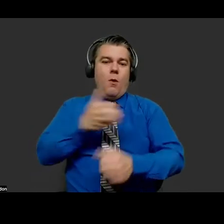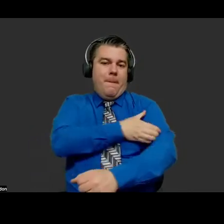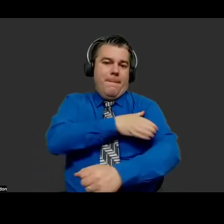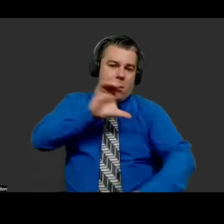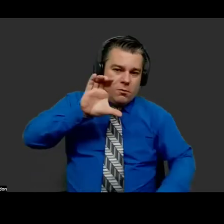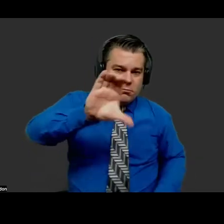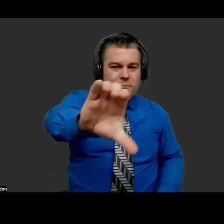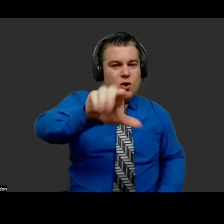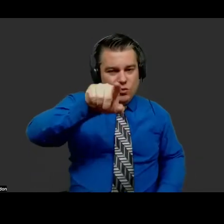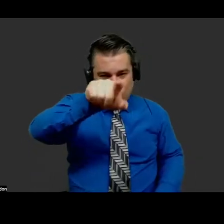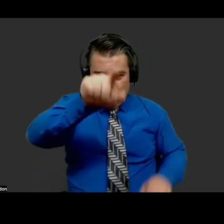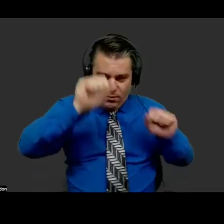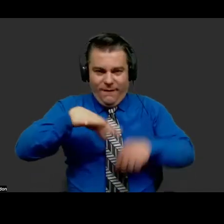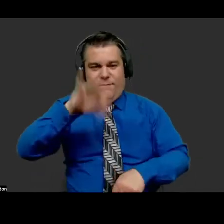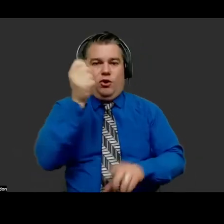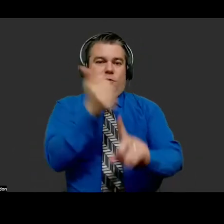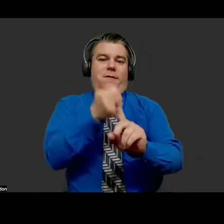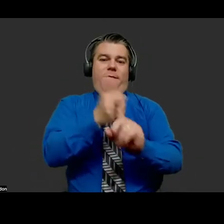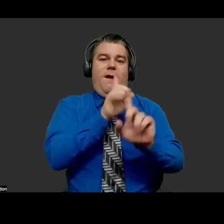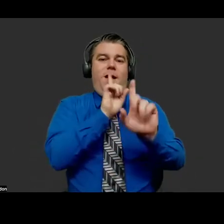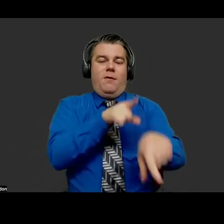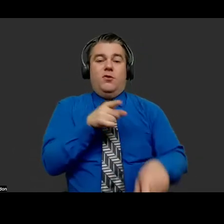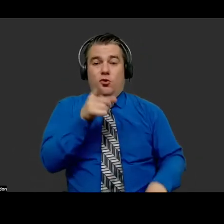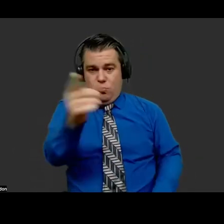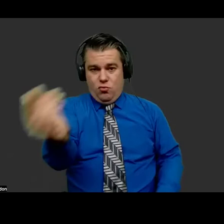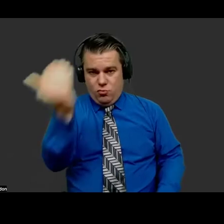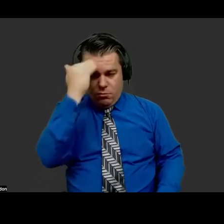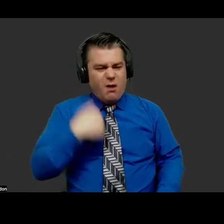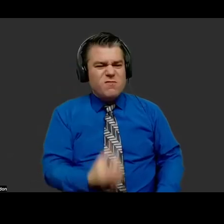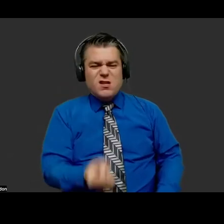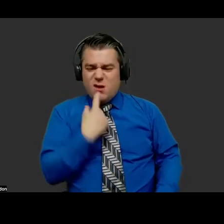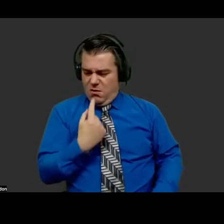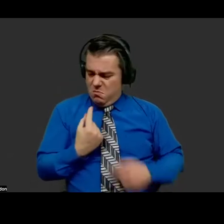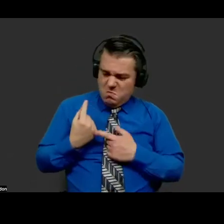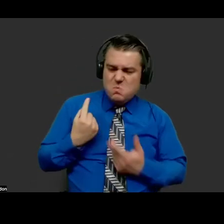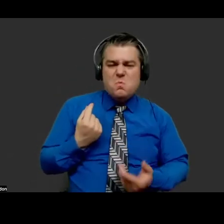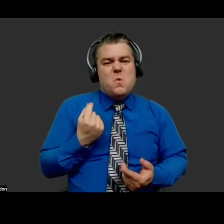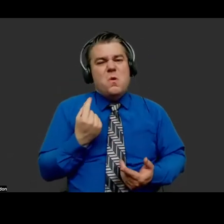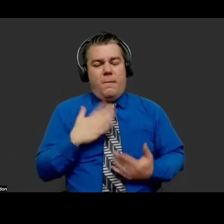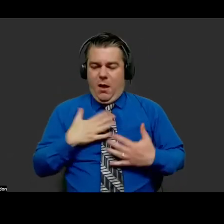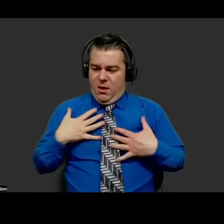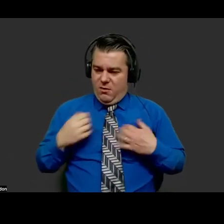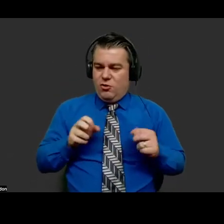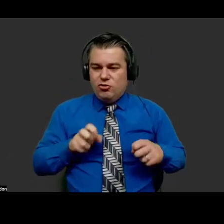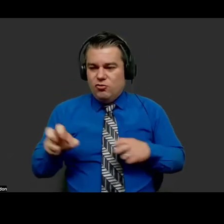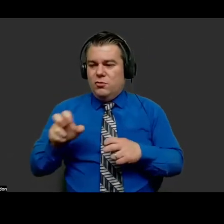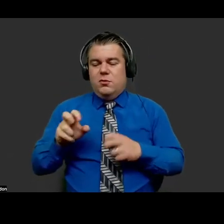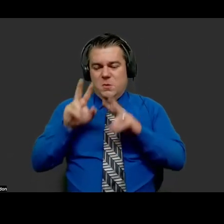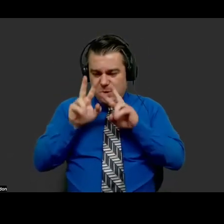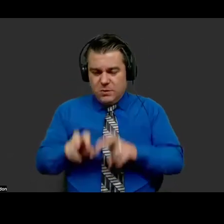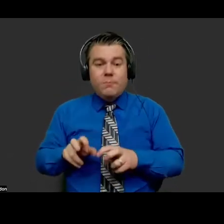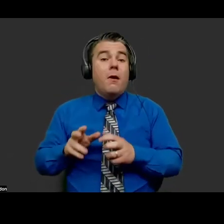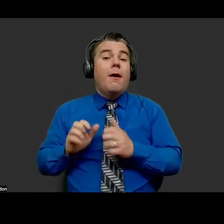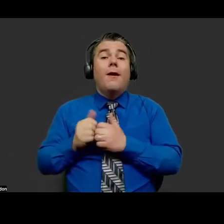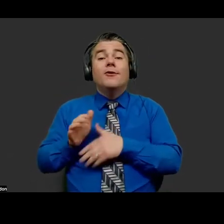those answers and for you to know, okay, what am I taking? This is my health journey, and then how to share that with others.